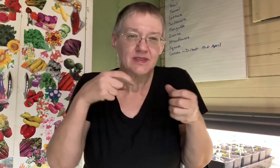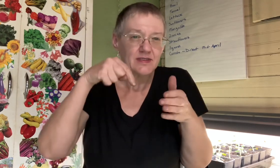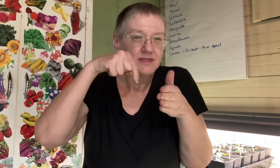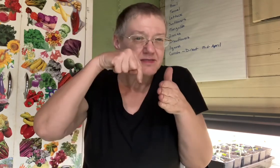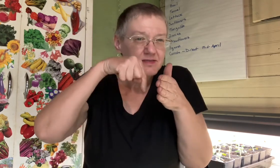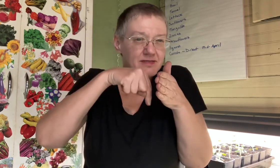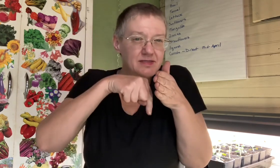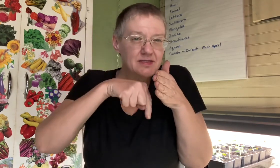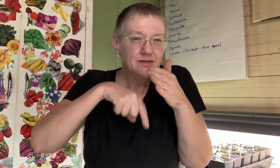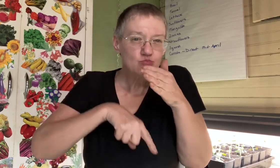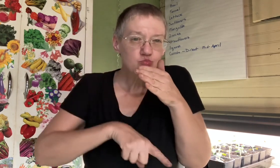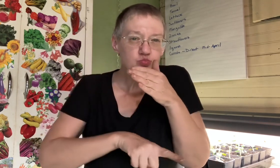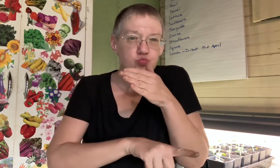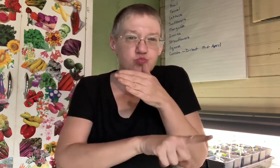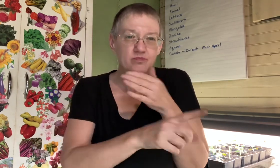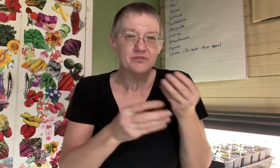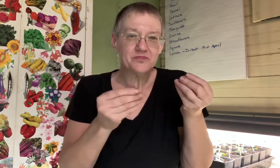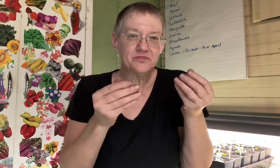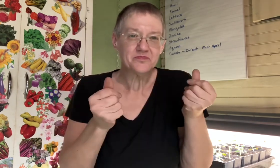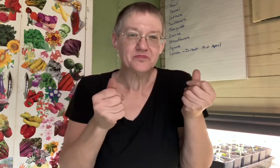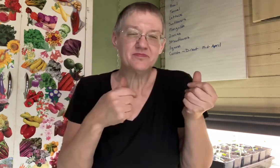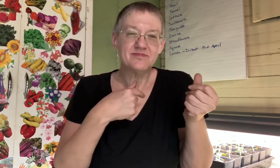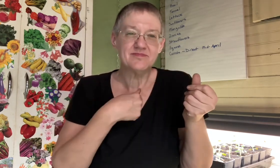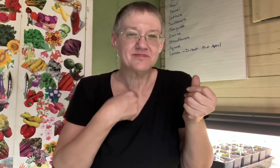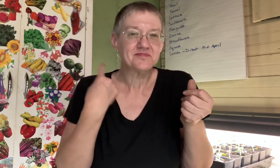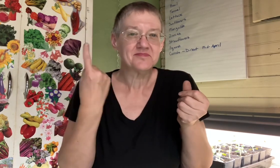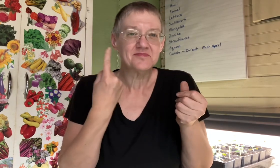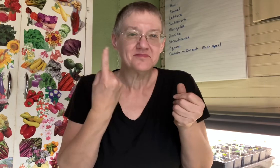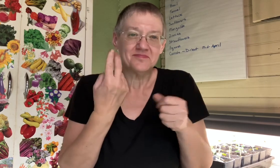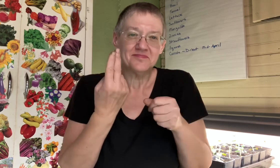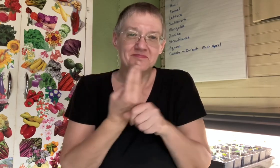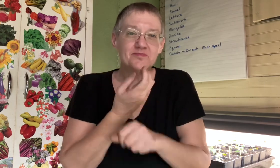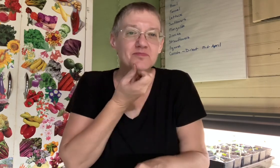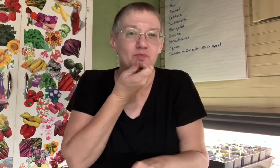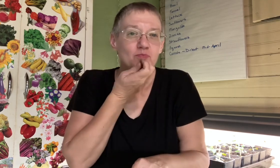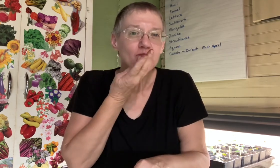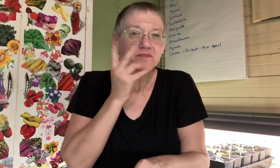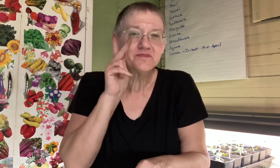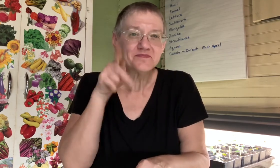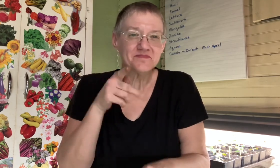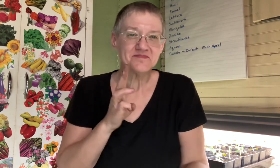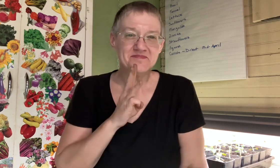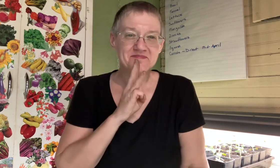underground, and it is ice cold. So I always make sure I use warm water.